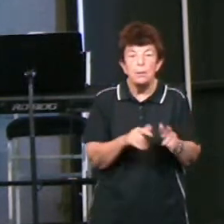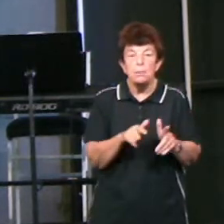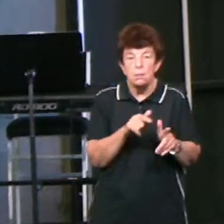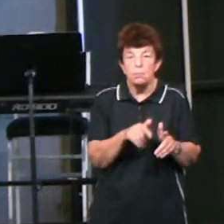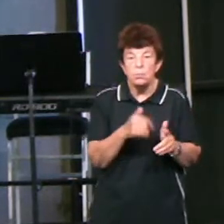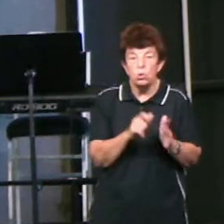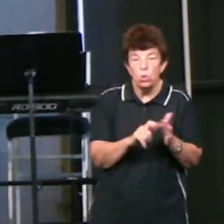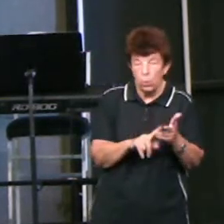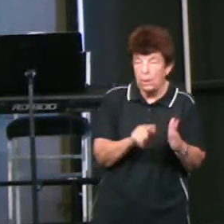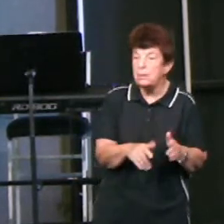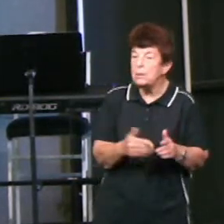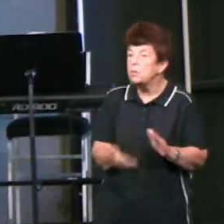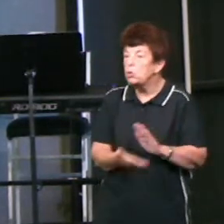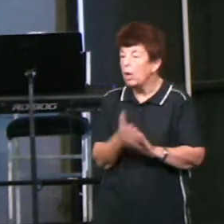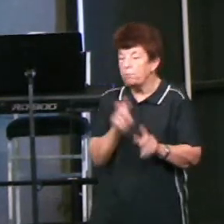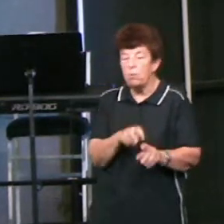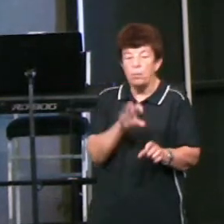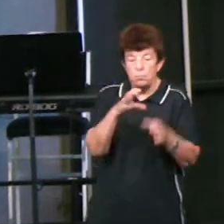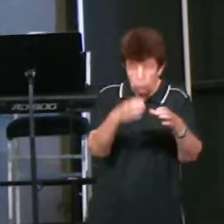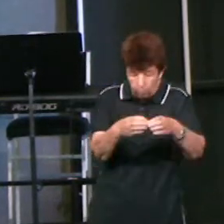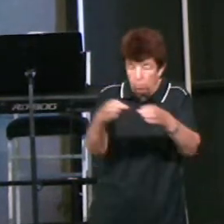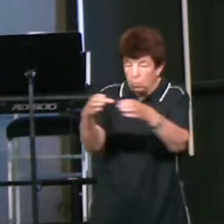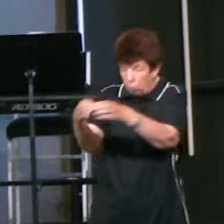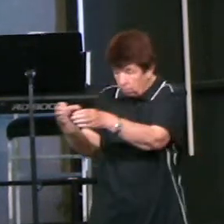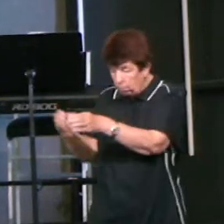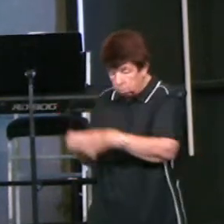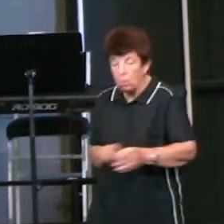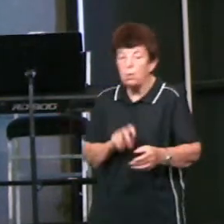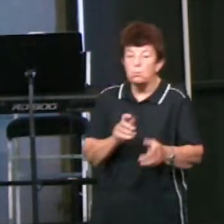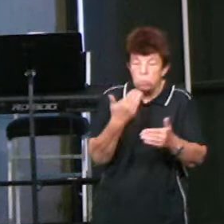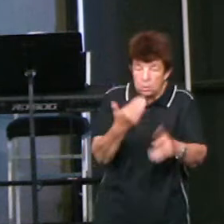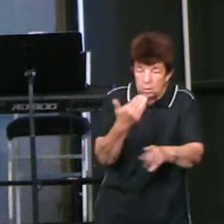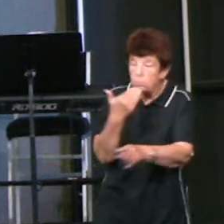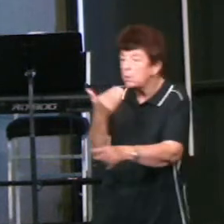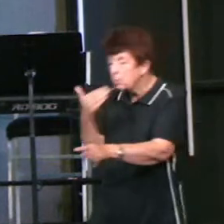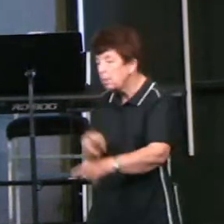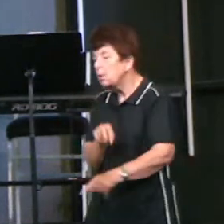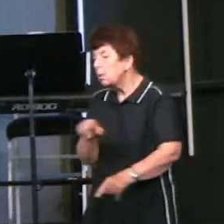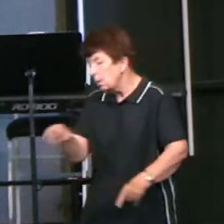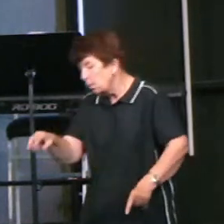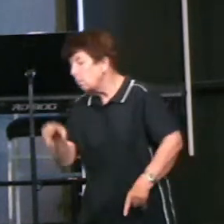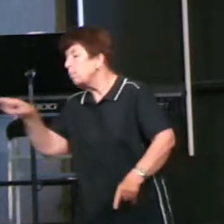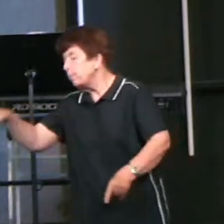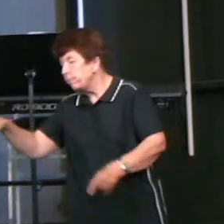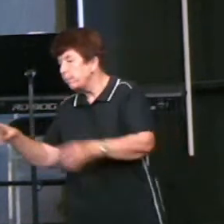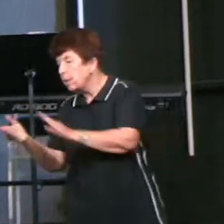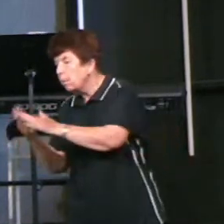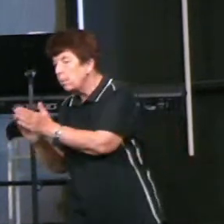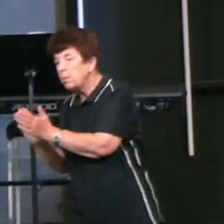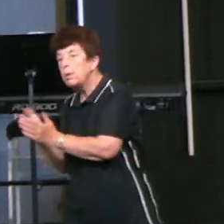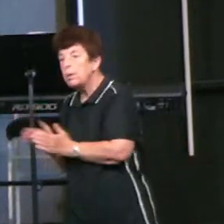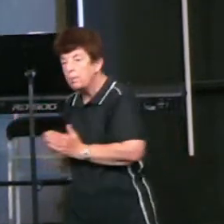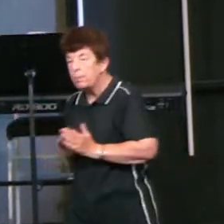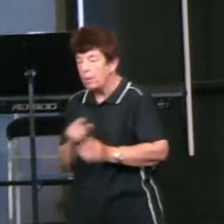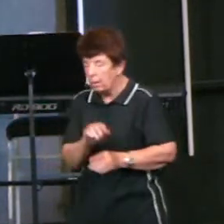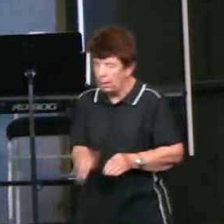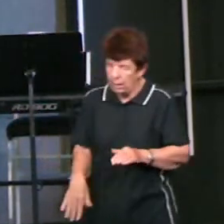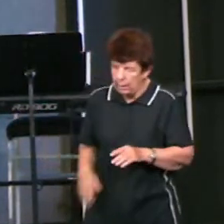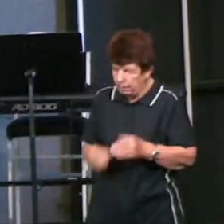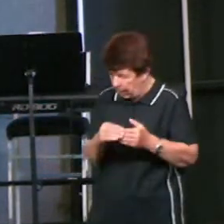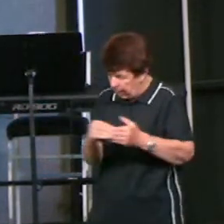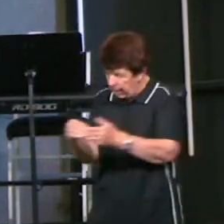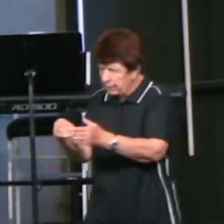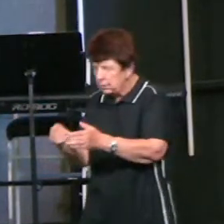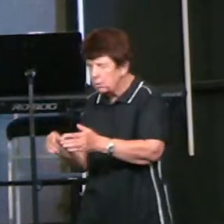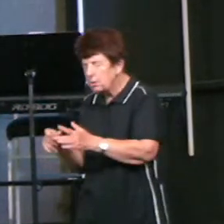town to town, preaching the gospel, right? He's been going through, led by the Holy Spirit, filled by the Holy Spirit. He's been led